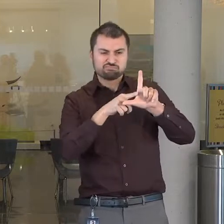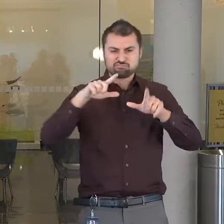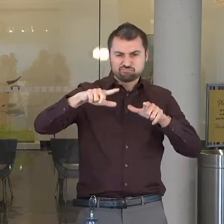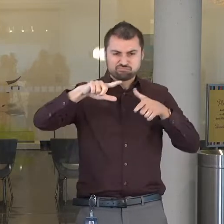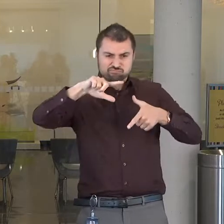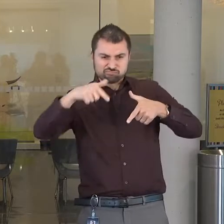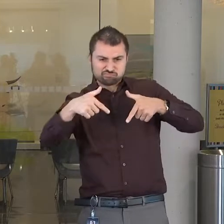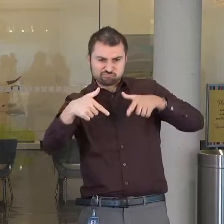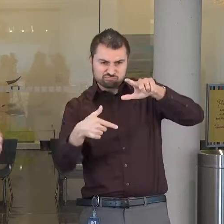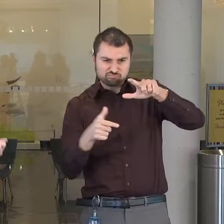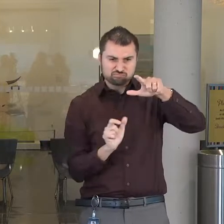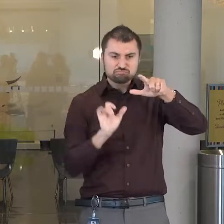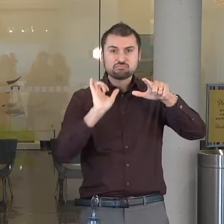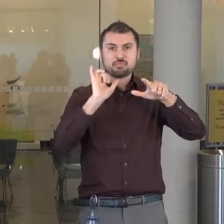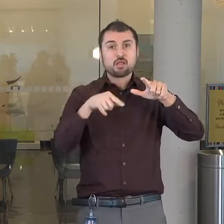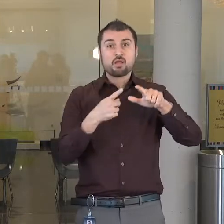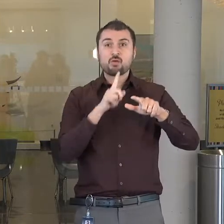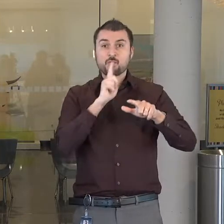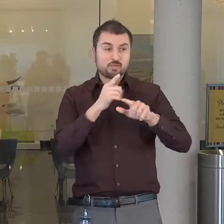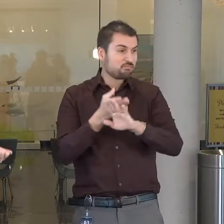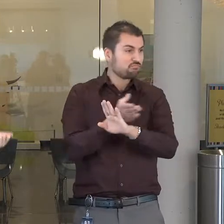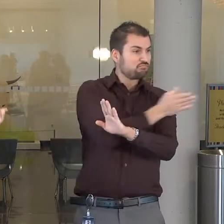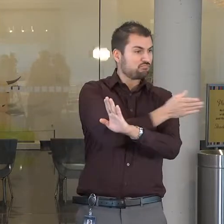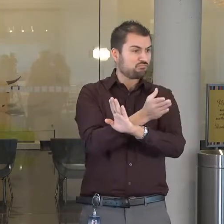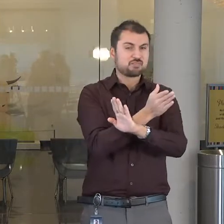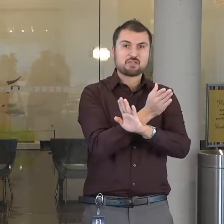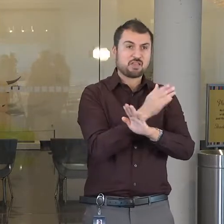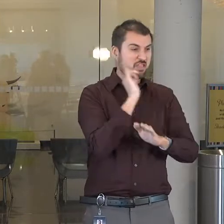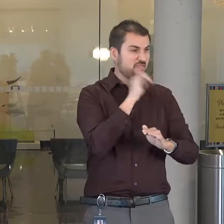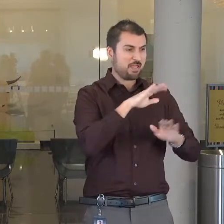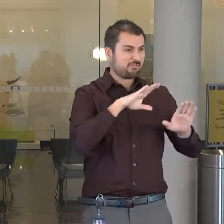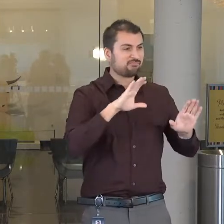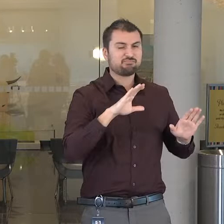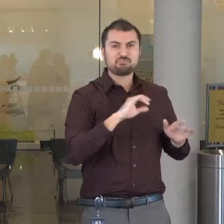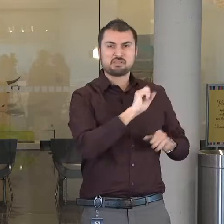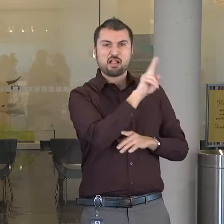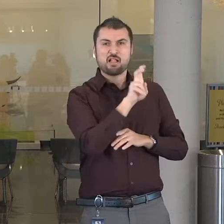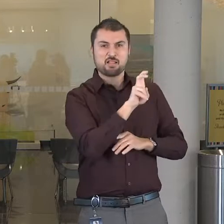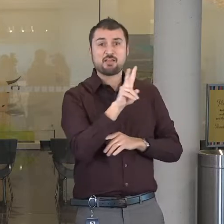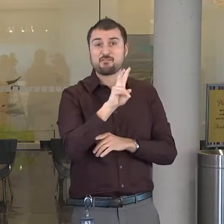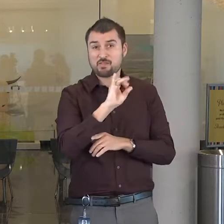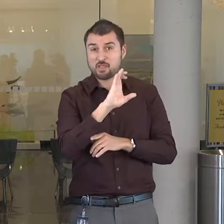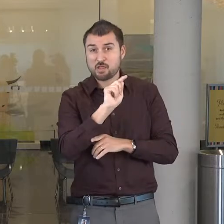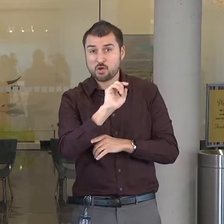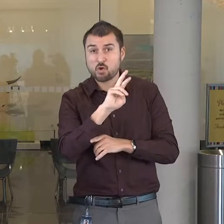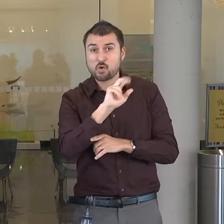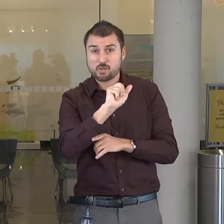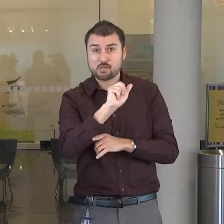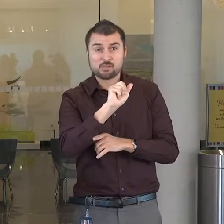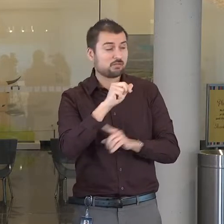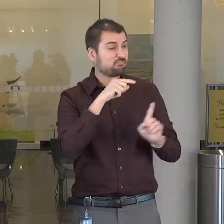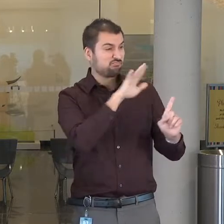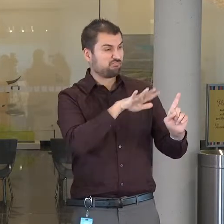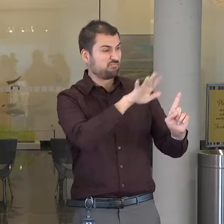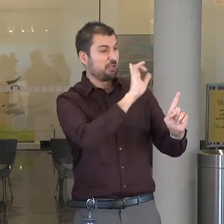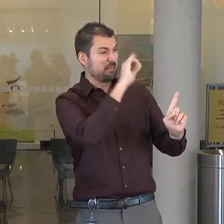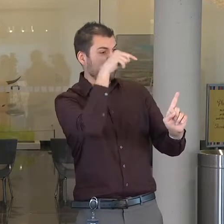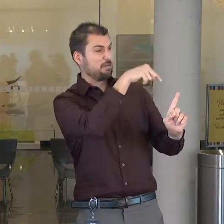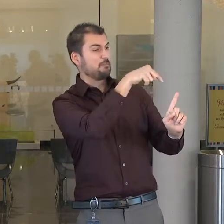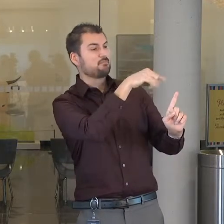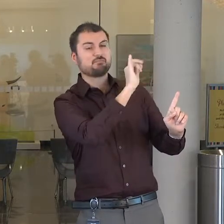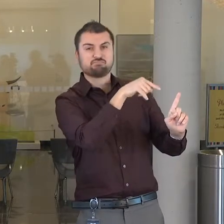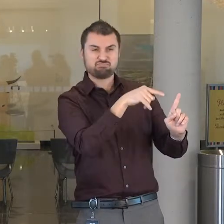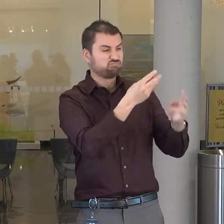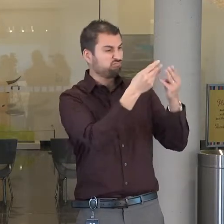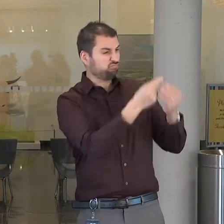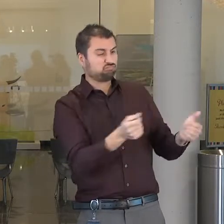angularity conveyed a break from the past, a break from the Victorian past, and it evoked the modern